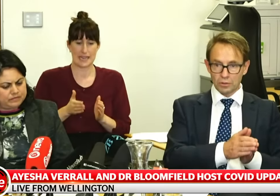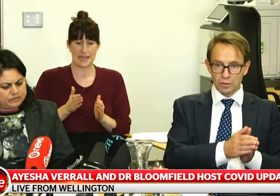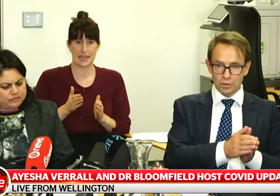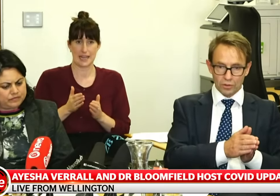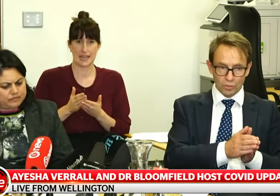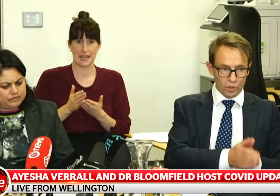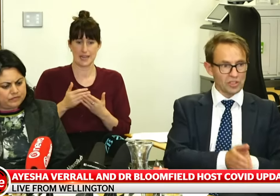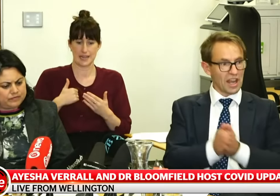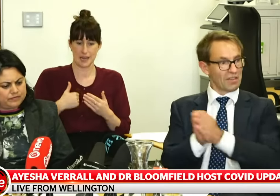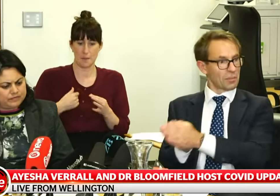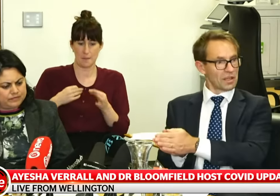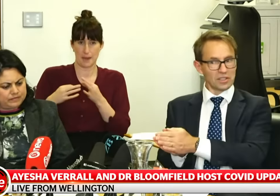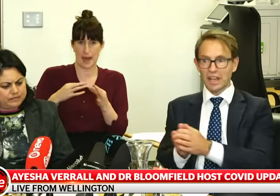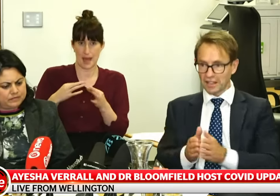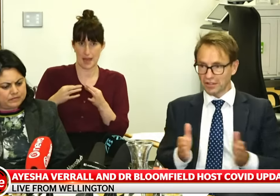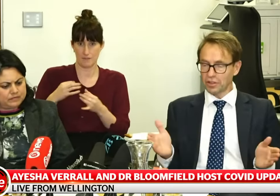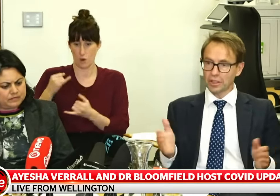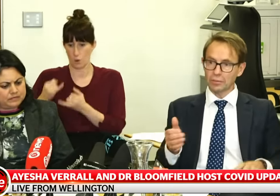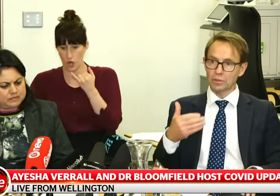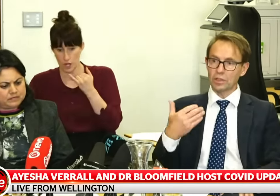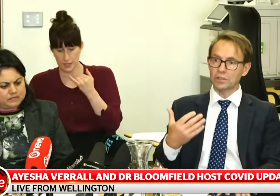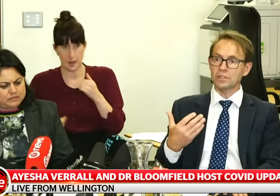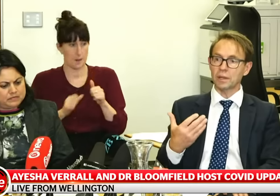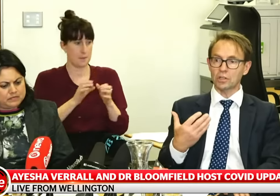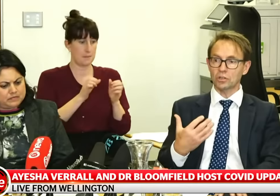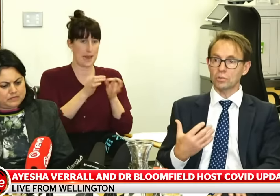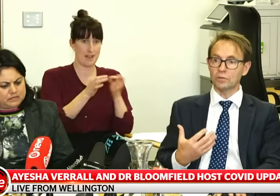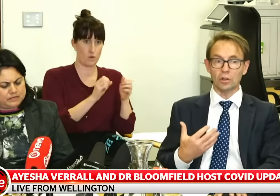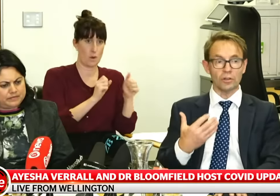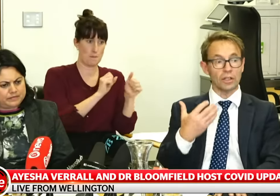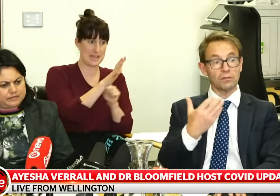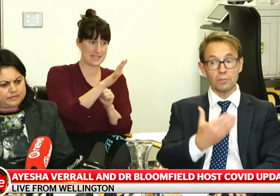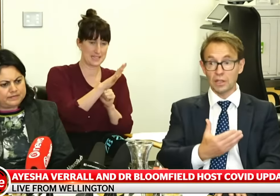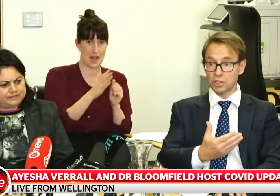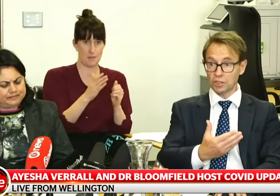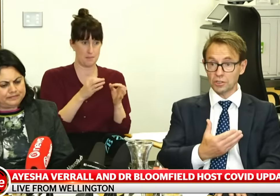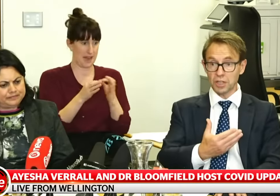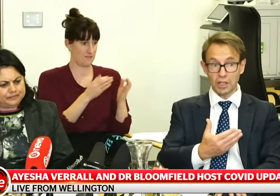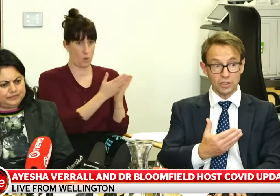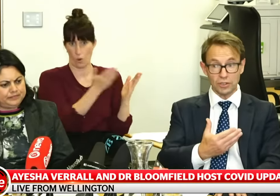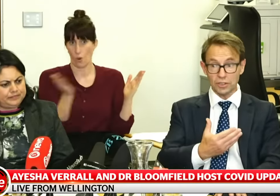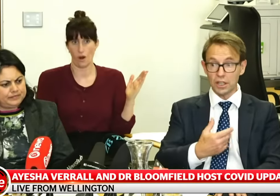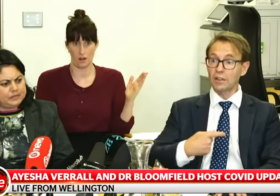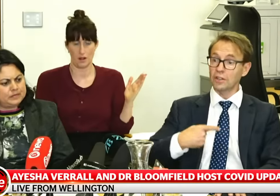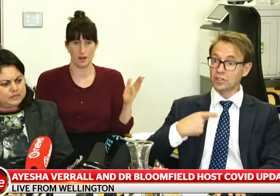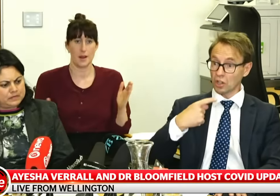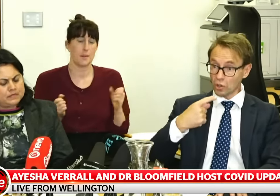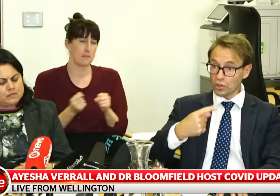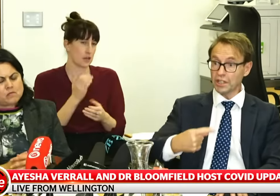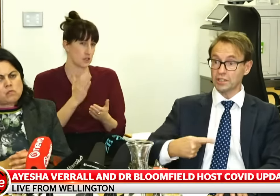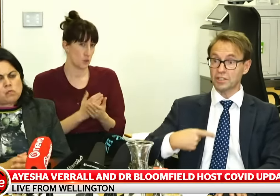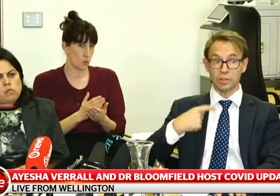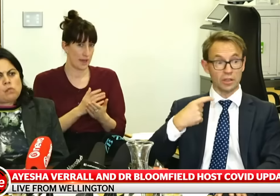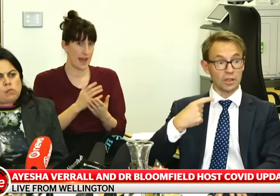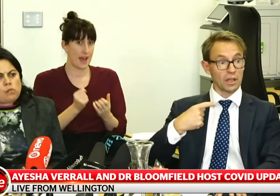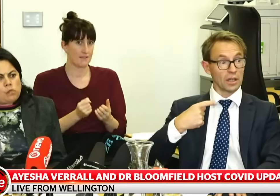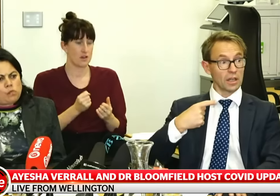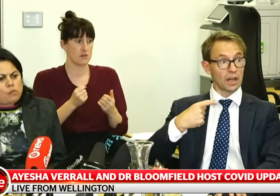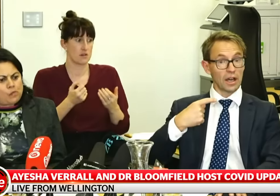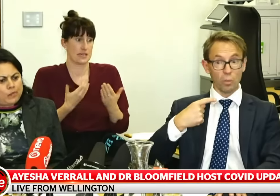worst and the best and everything in between, is to make sure we've got the information and intelligence that is alerting us